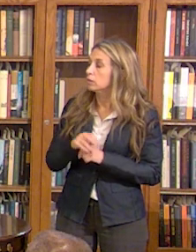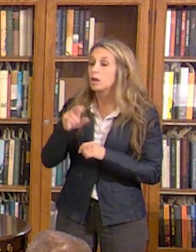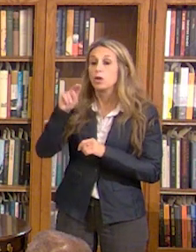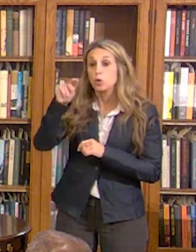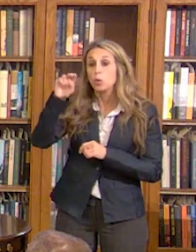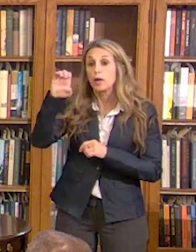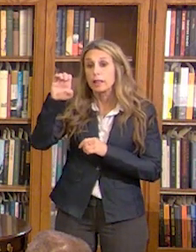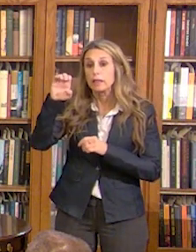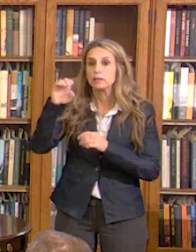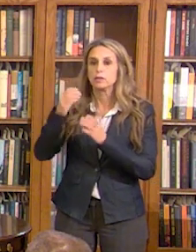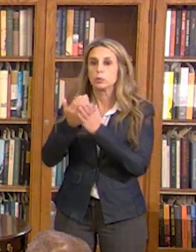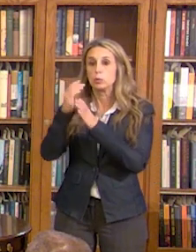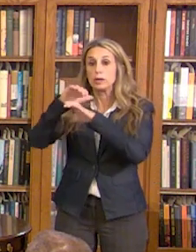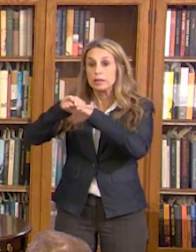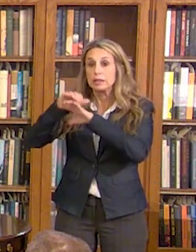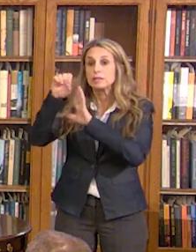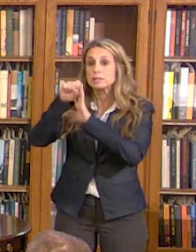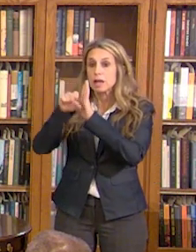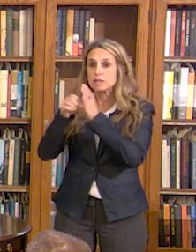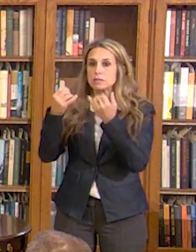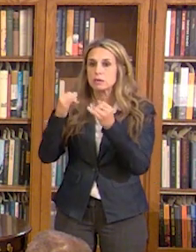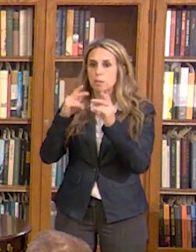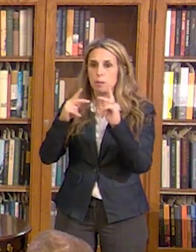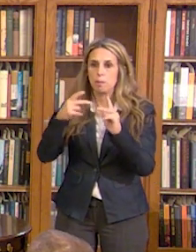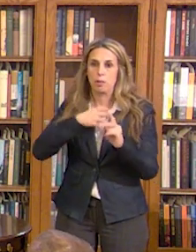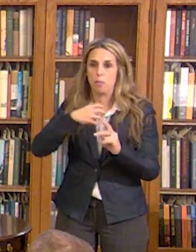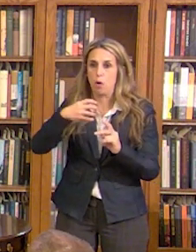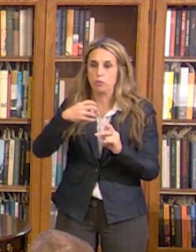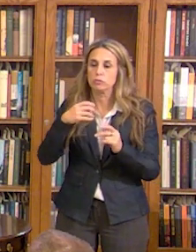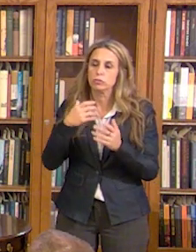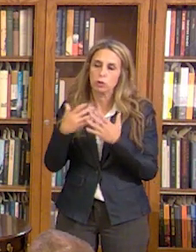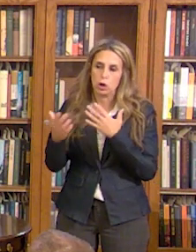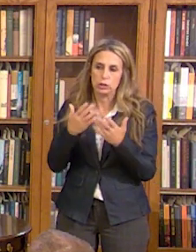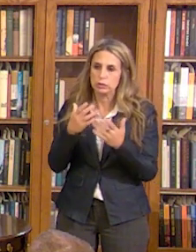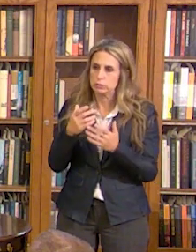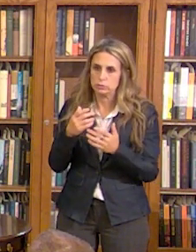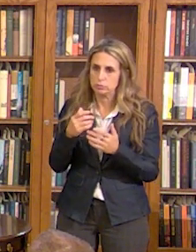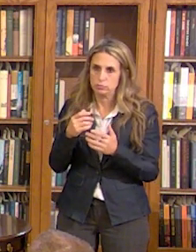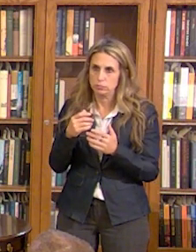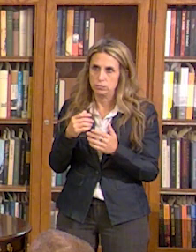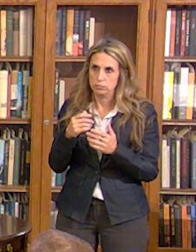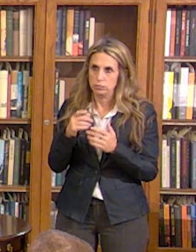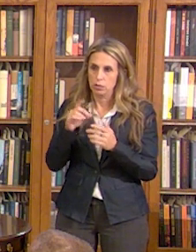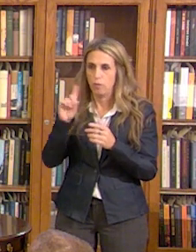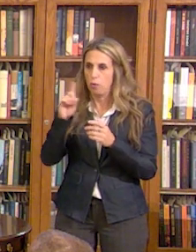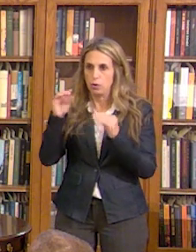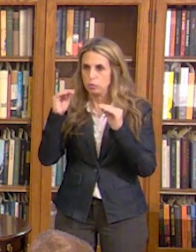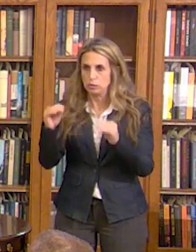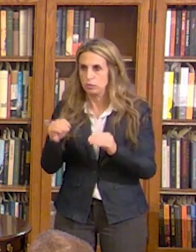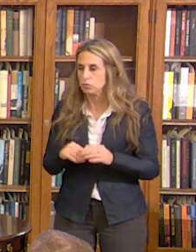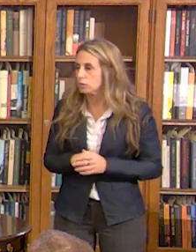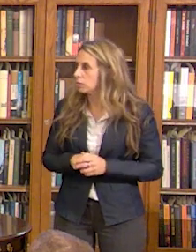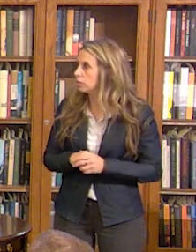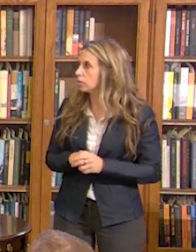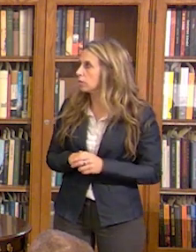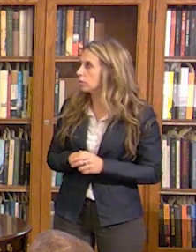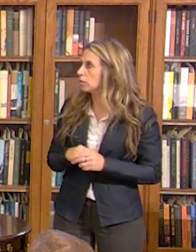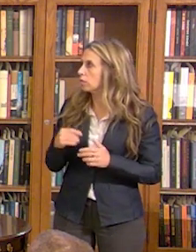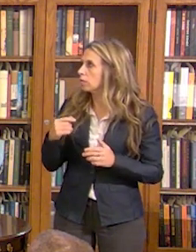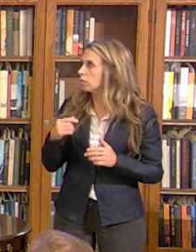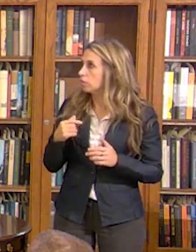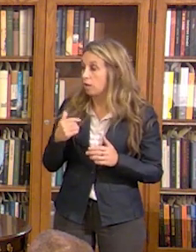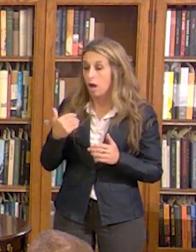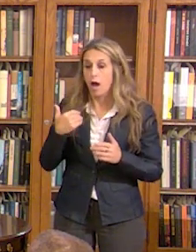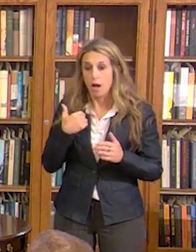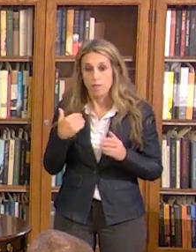England so there still are people who are opposed regardless of you know um where you teach and so I have actually